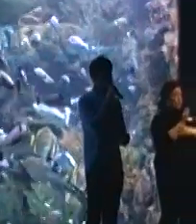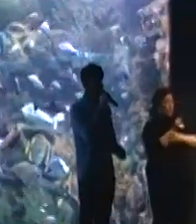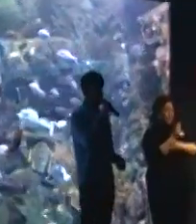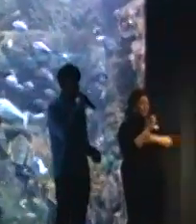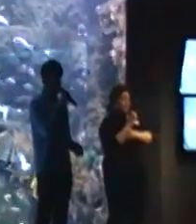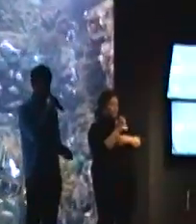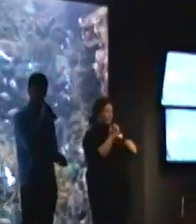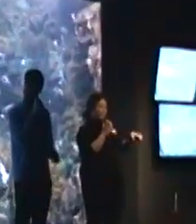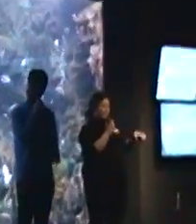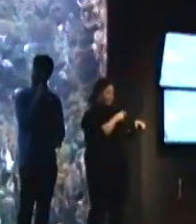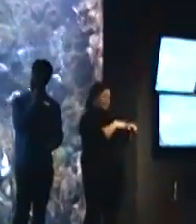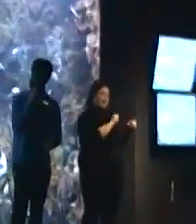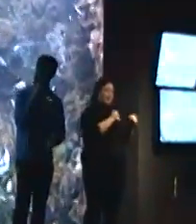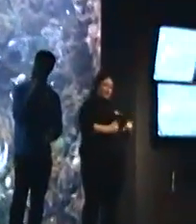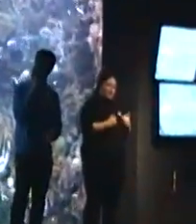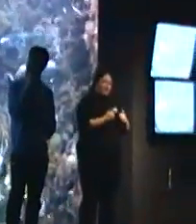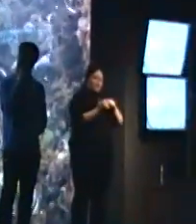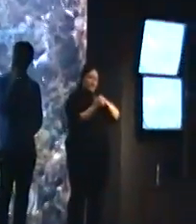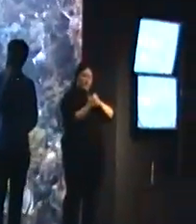algae gets a place to live.